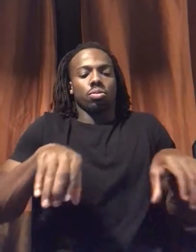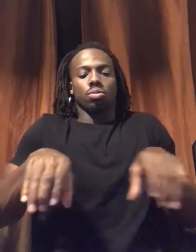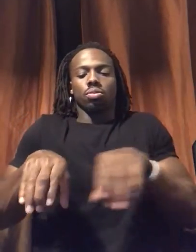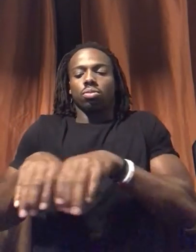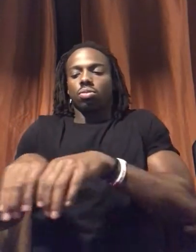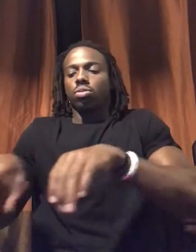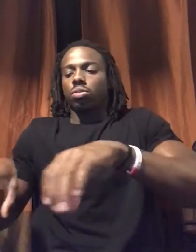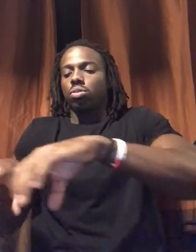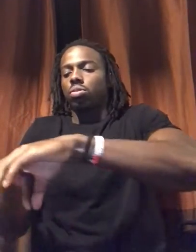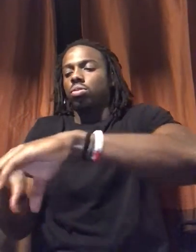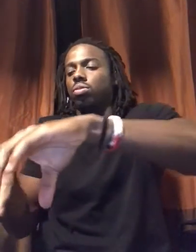Get on bullets.